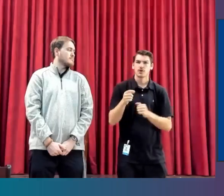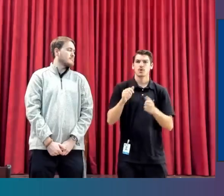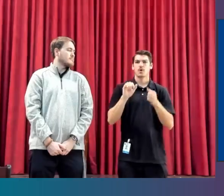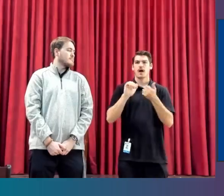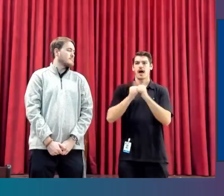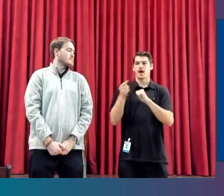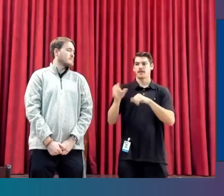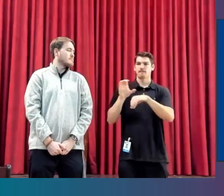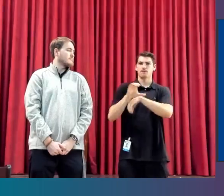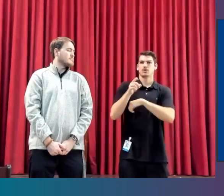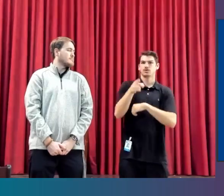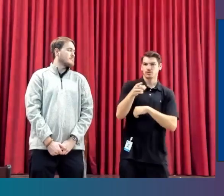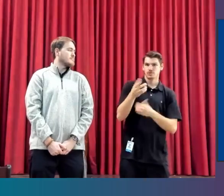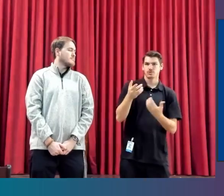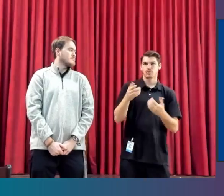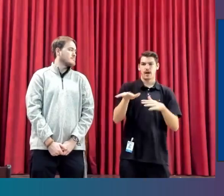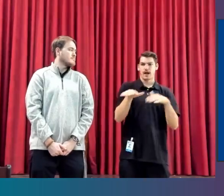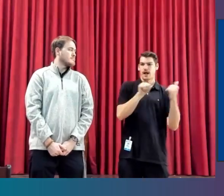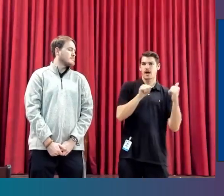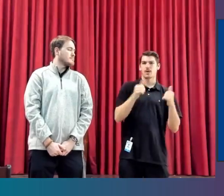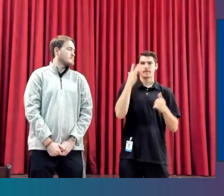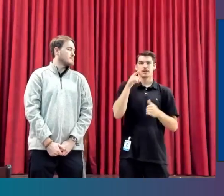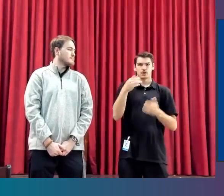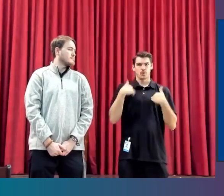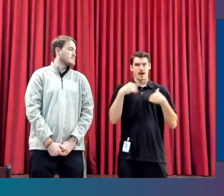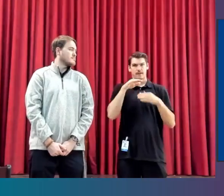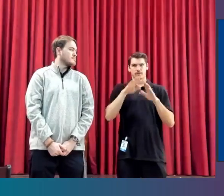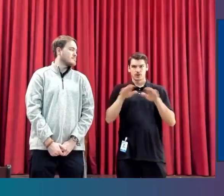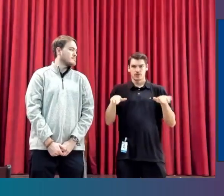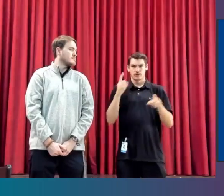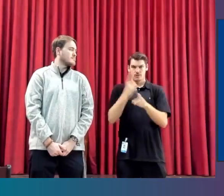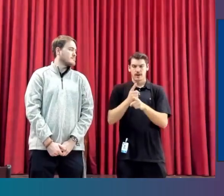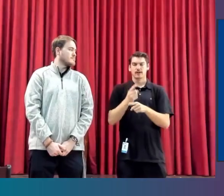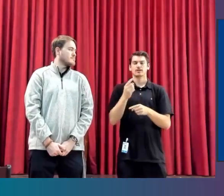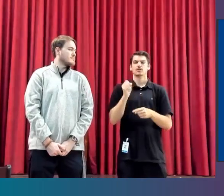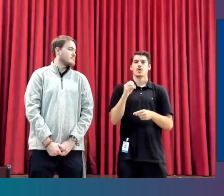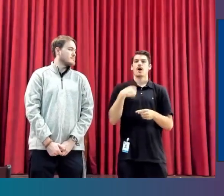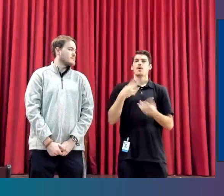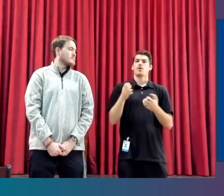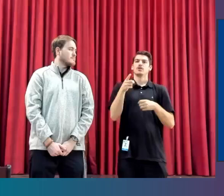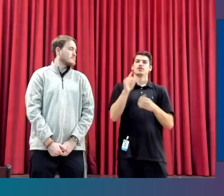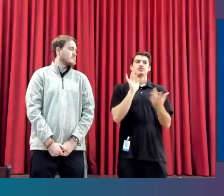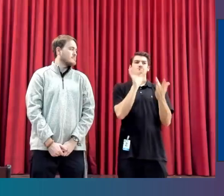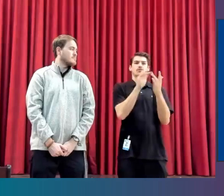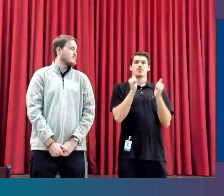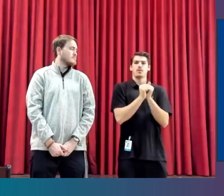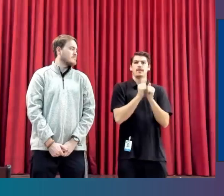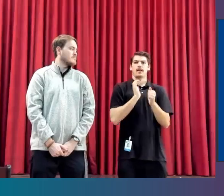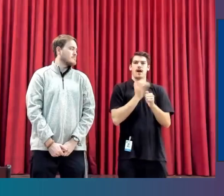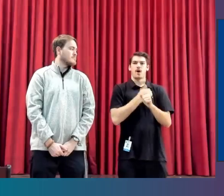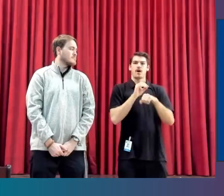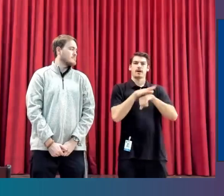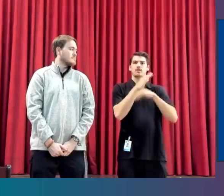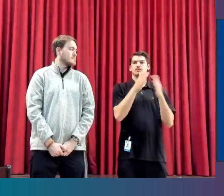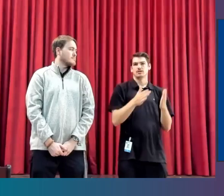because you have children, right? So that's why I really want you to speak with our housing counselors to make sure that your rights are respected.